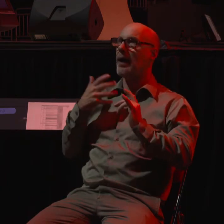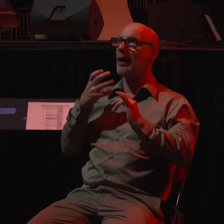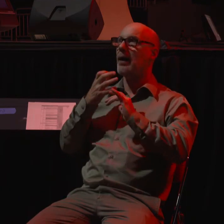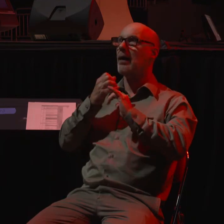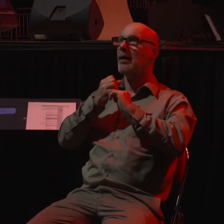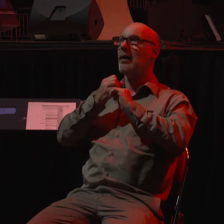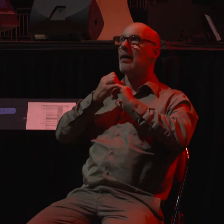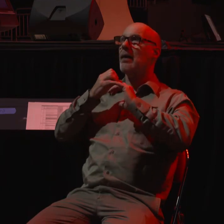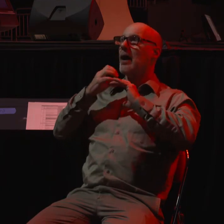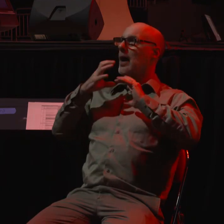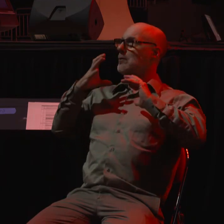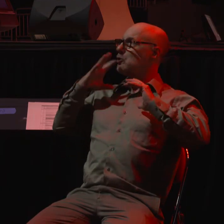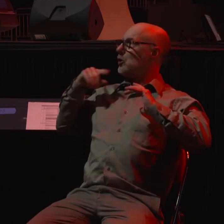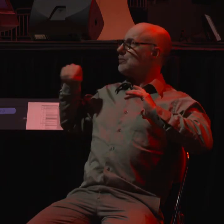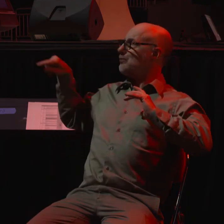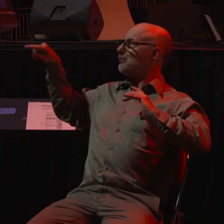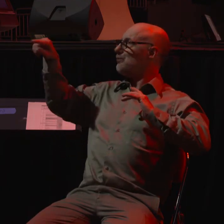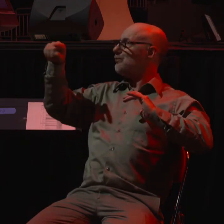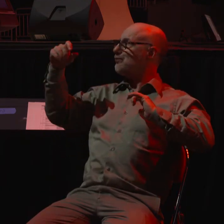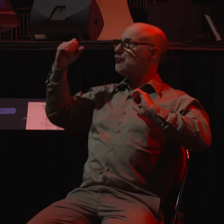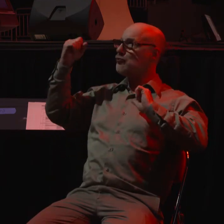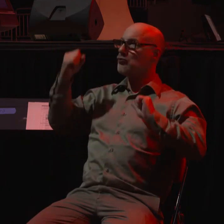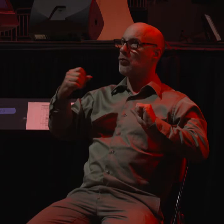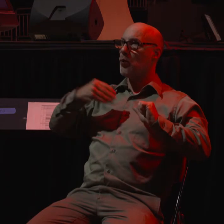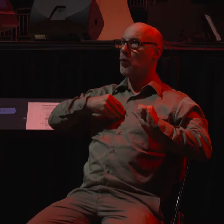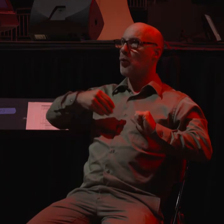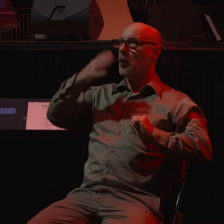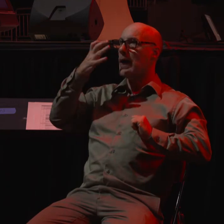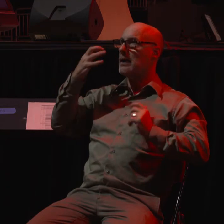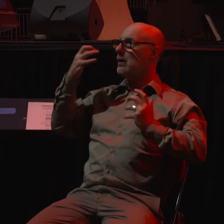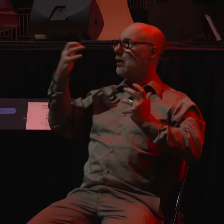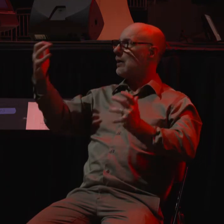a largely white audience, I think one of the things that